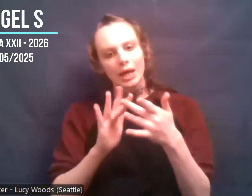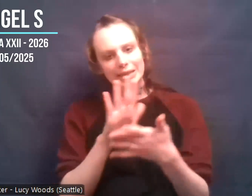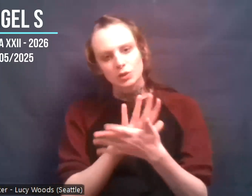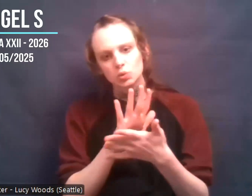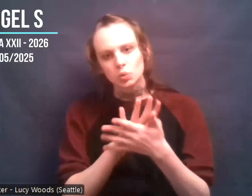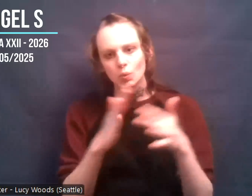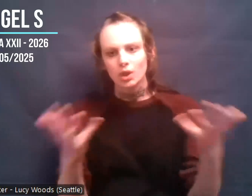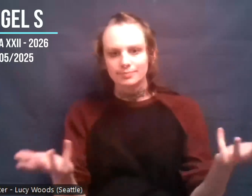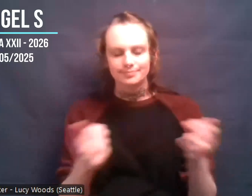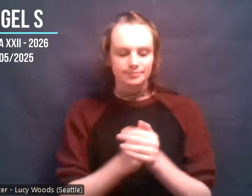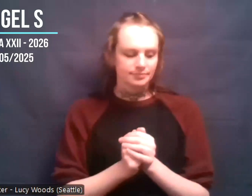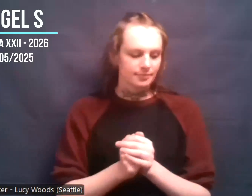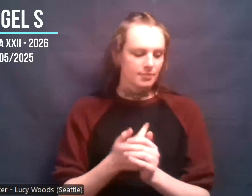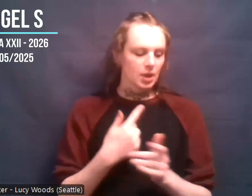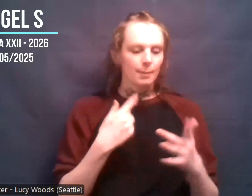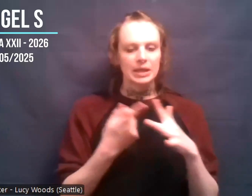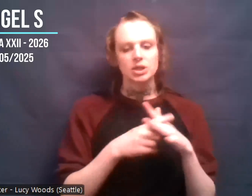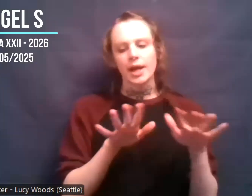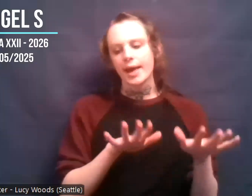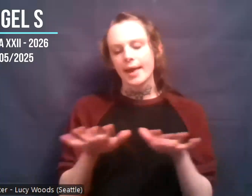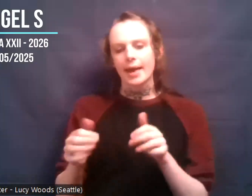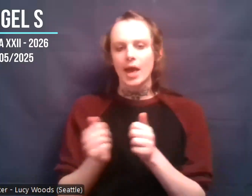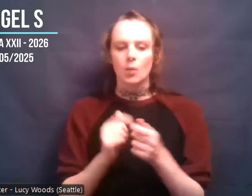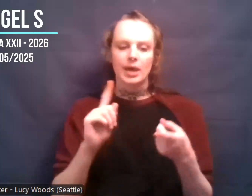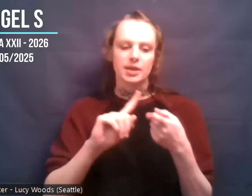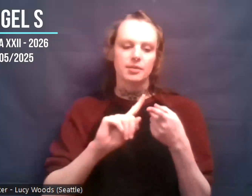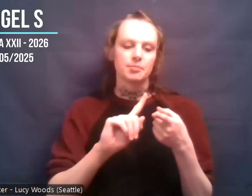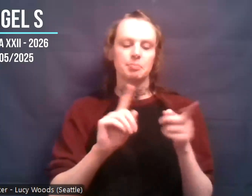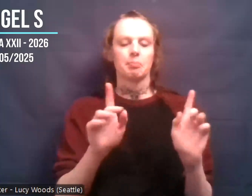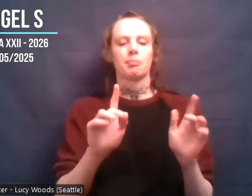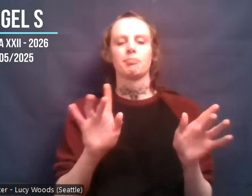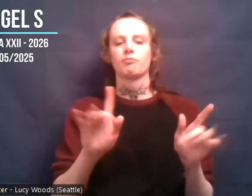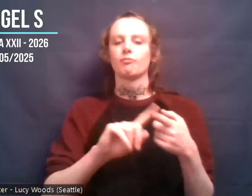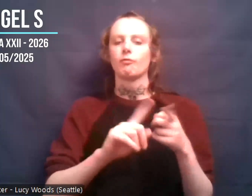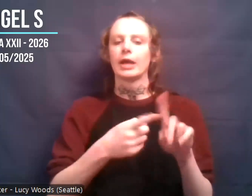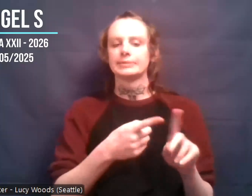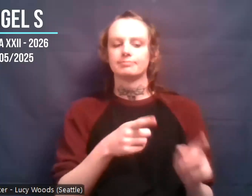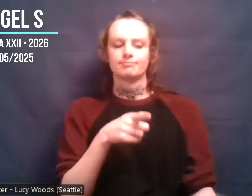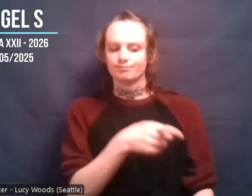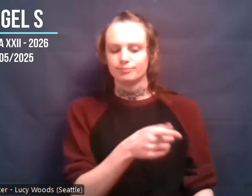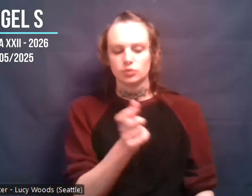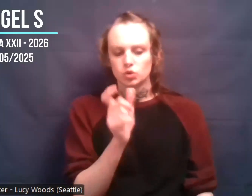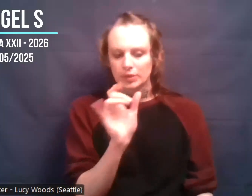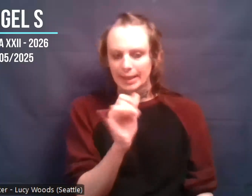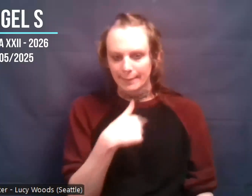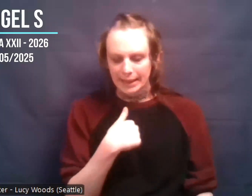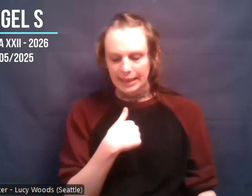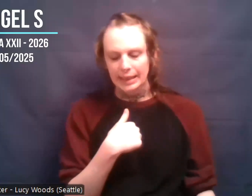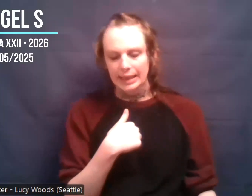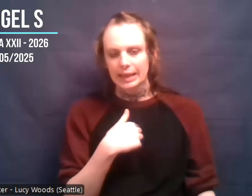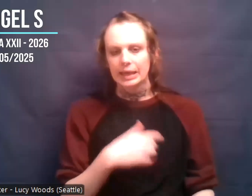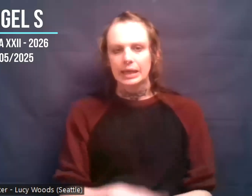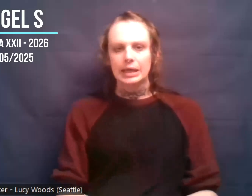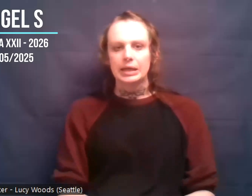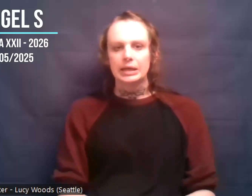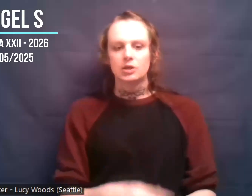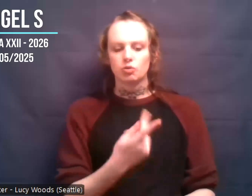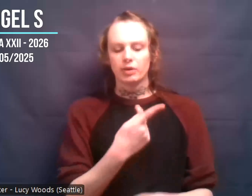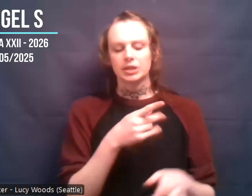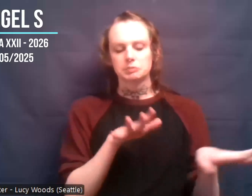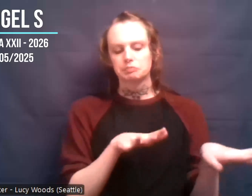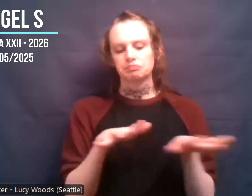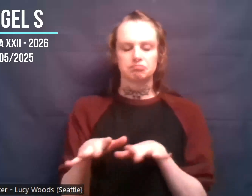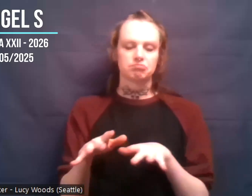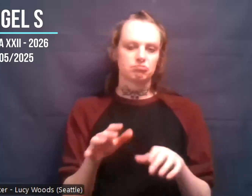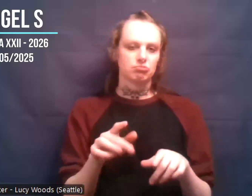Started hanging out with a fair weather friend who drank like me and did other things like I did, and we started spending a lot of time together.